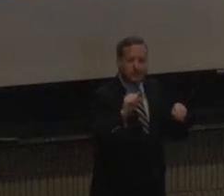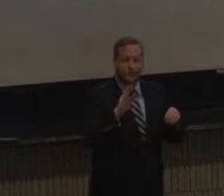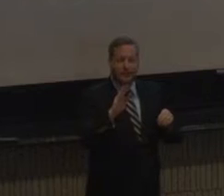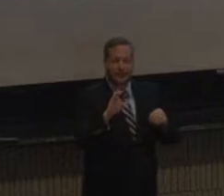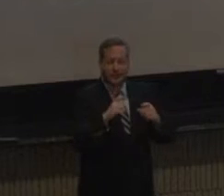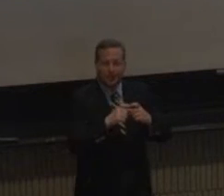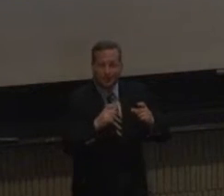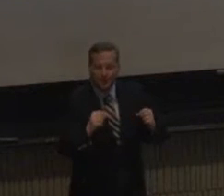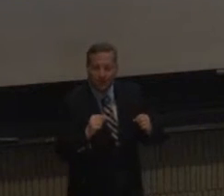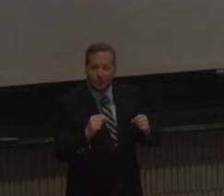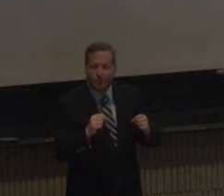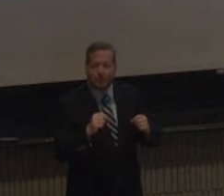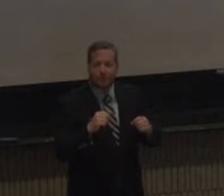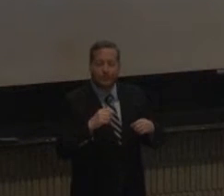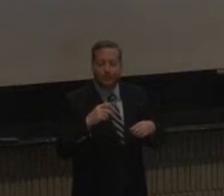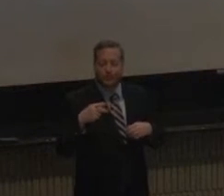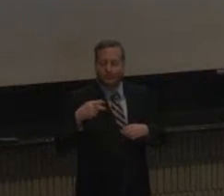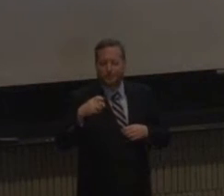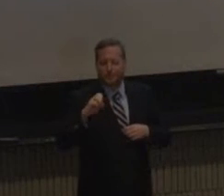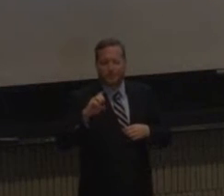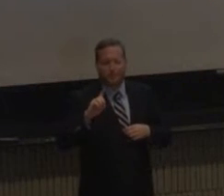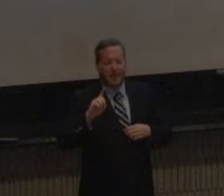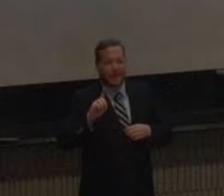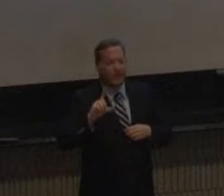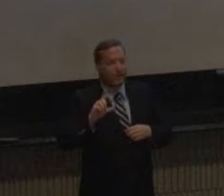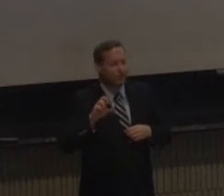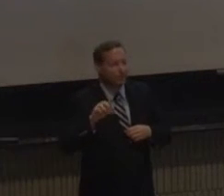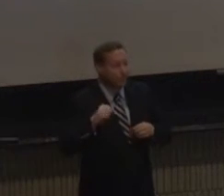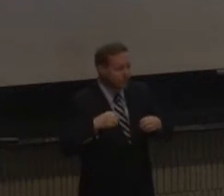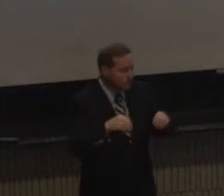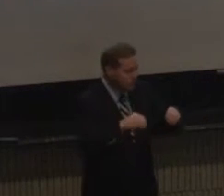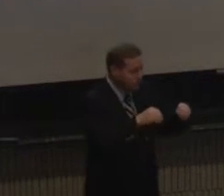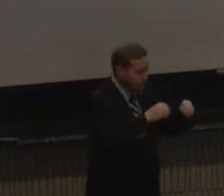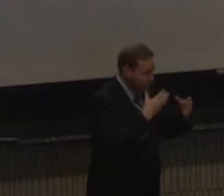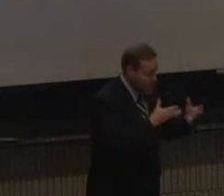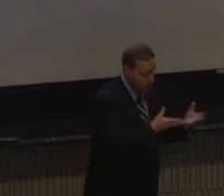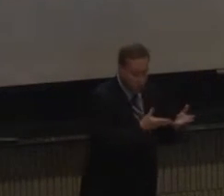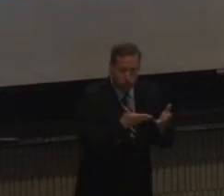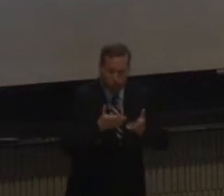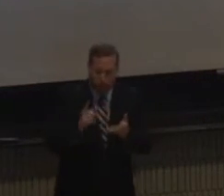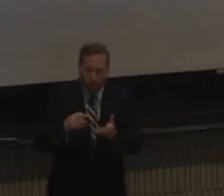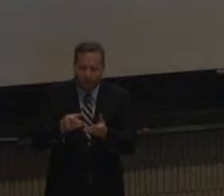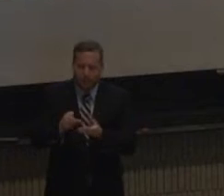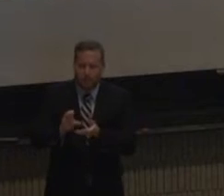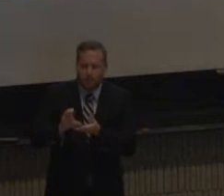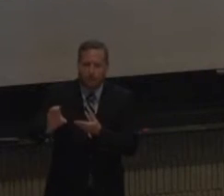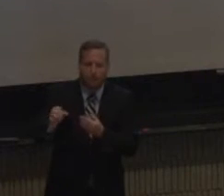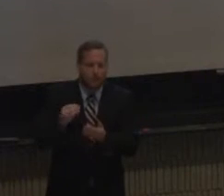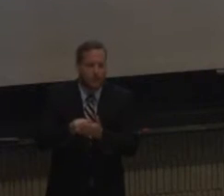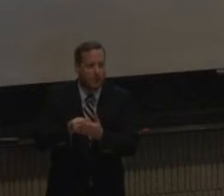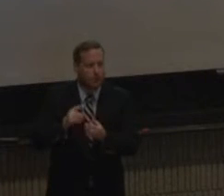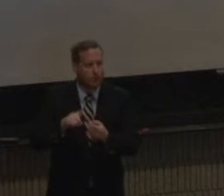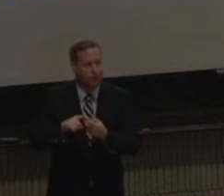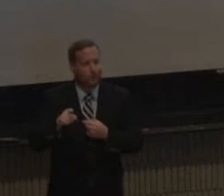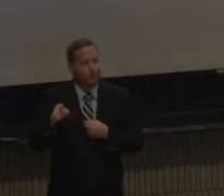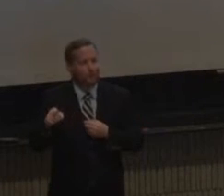number of Mexican deaf folks who have been brought to sell ABC cards on the street,